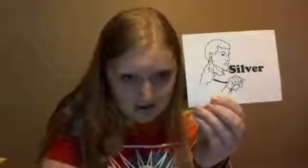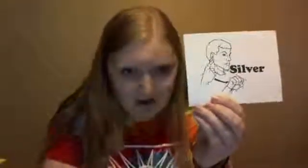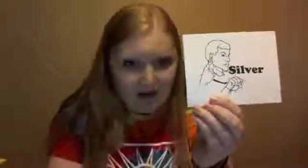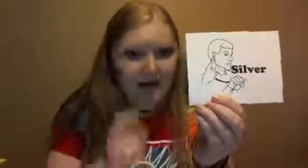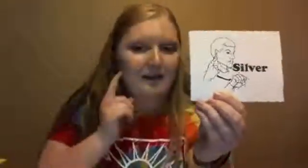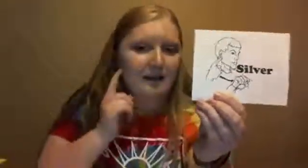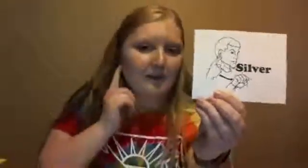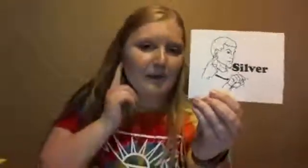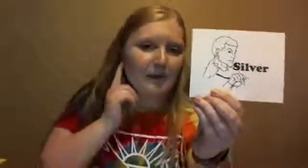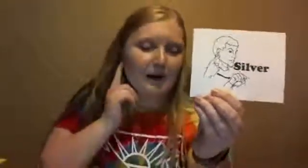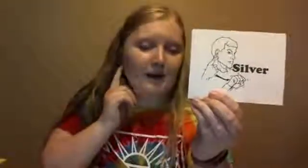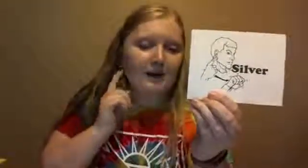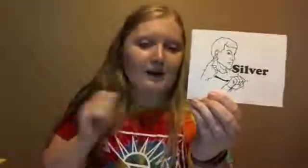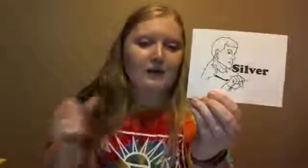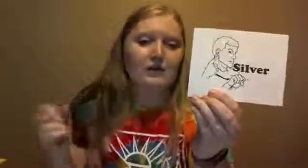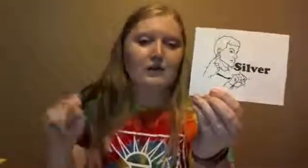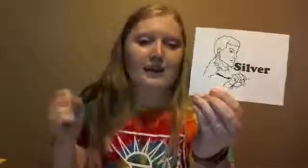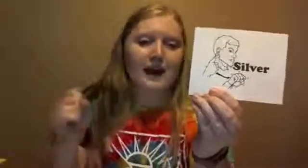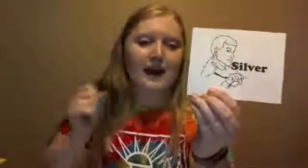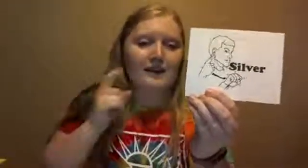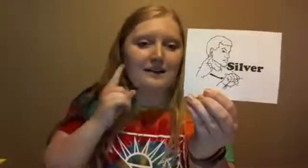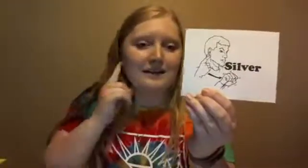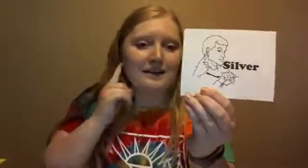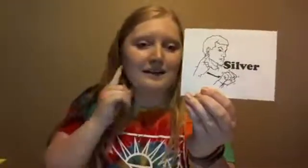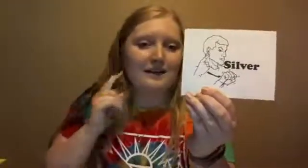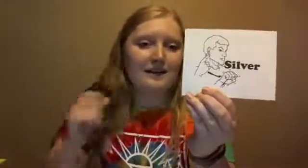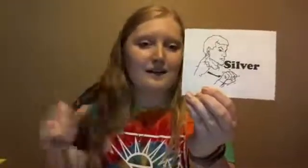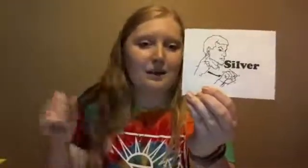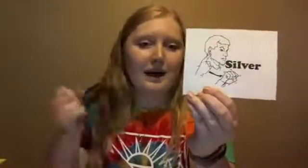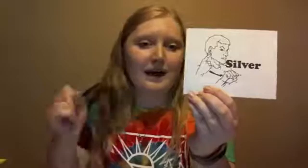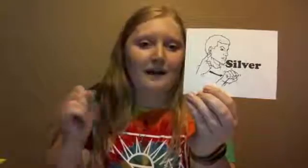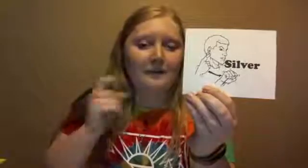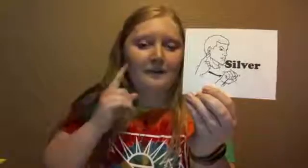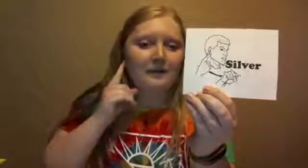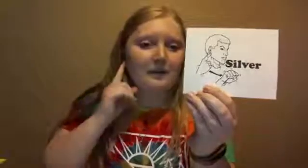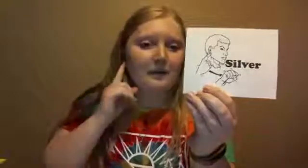similar, except for you do an S instead of a Y.